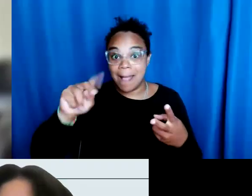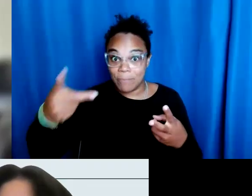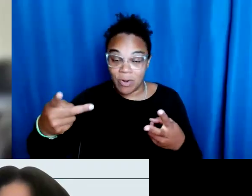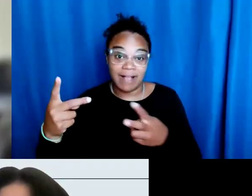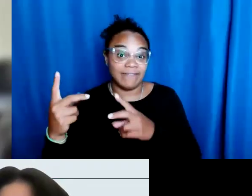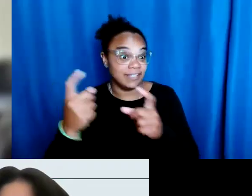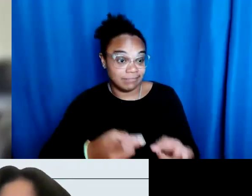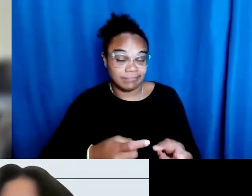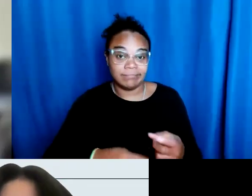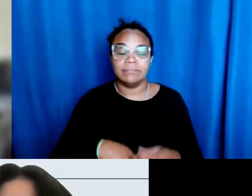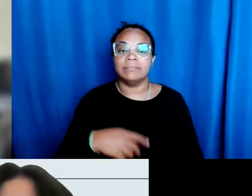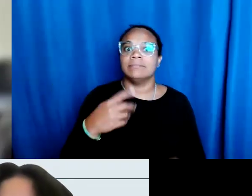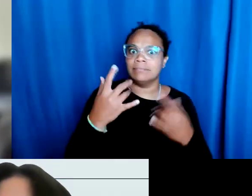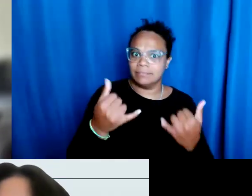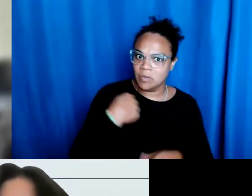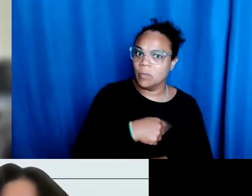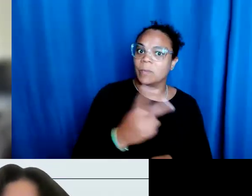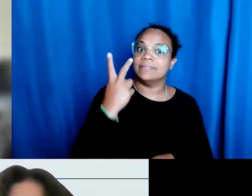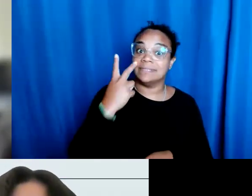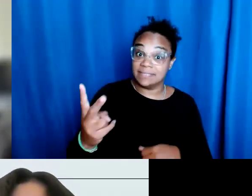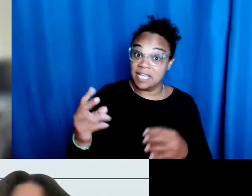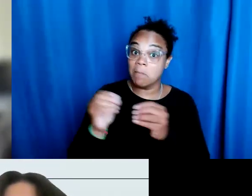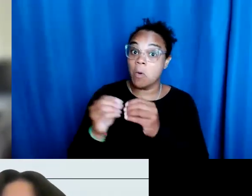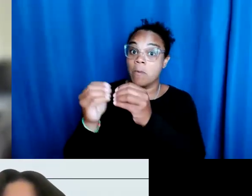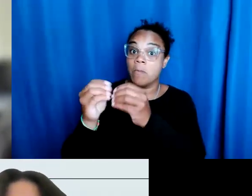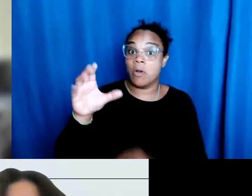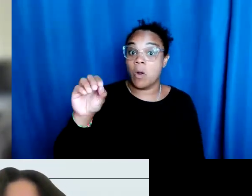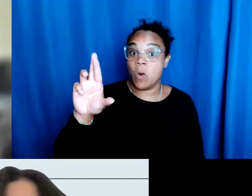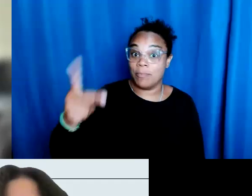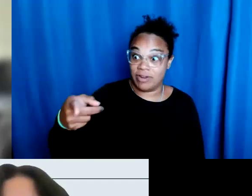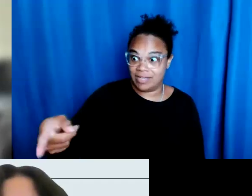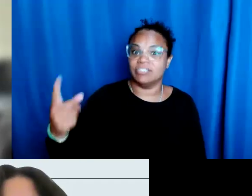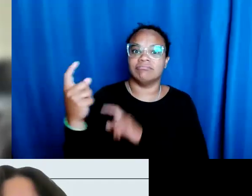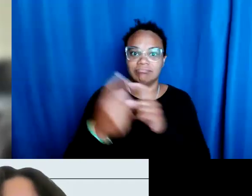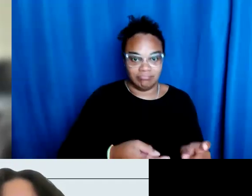seeing a larger increase from corporations. Next slide.